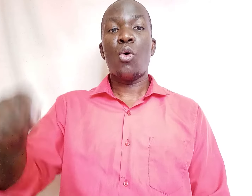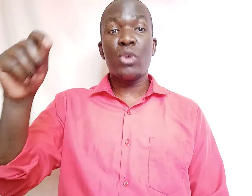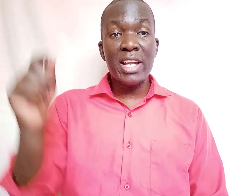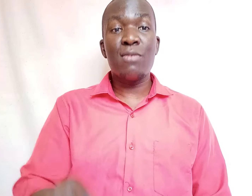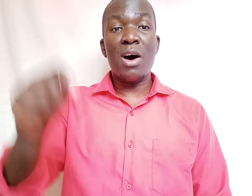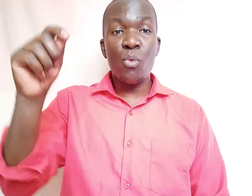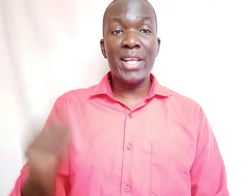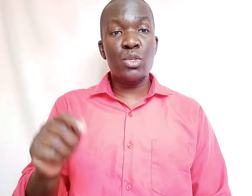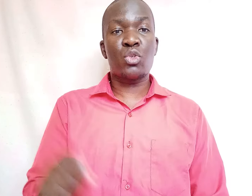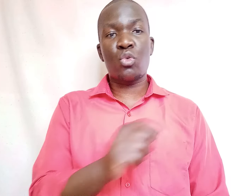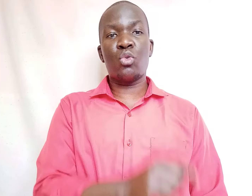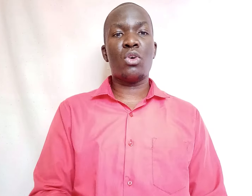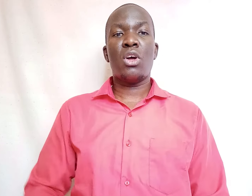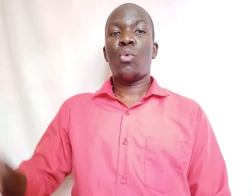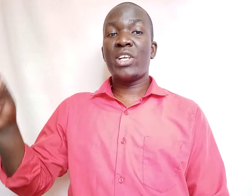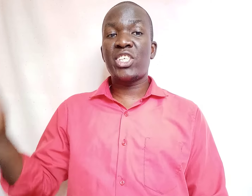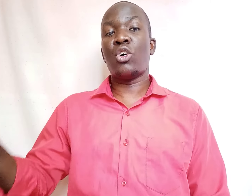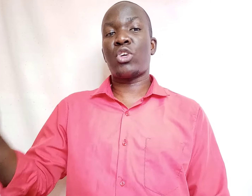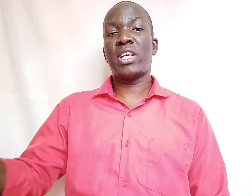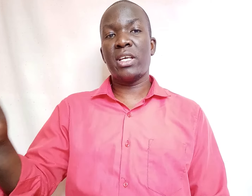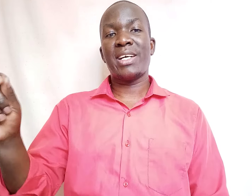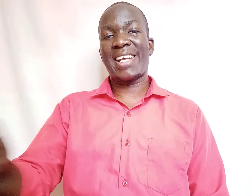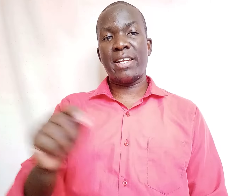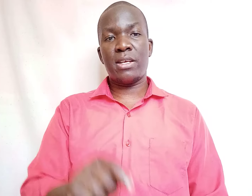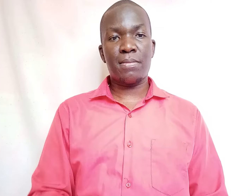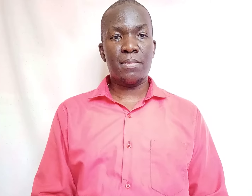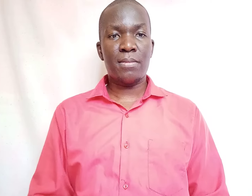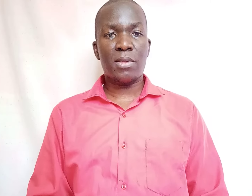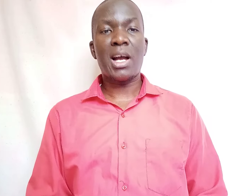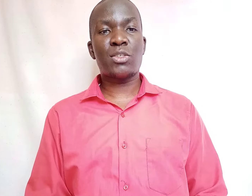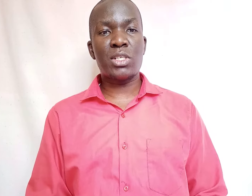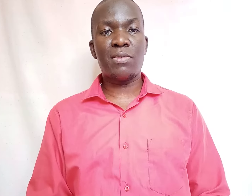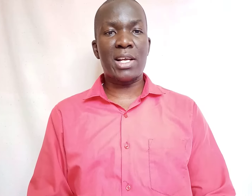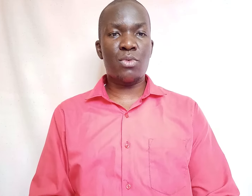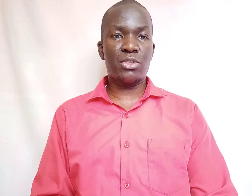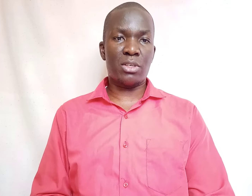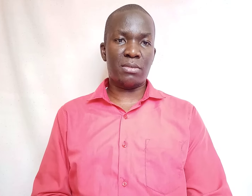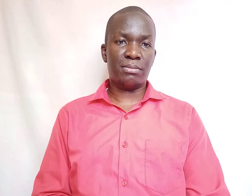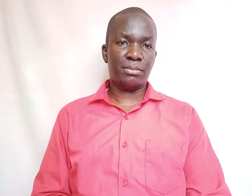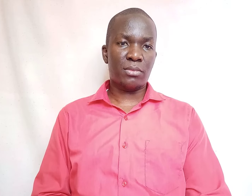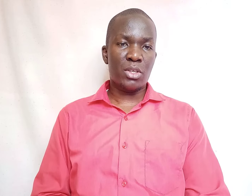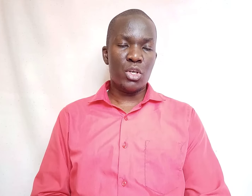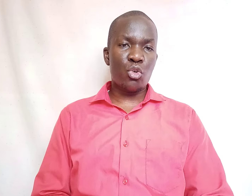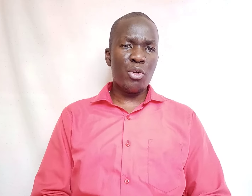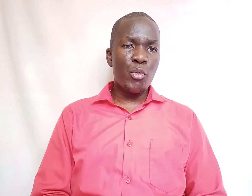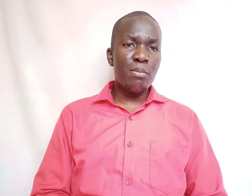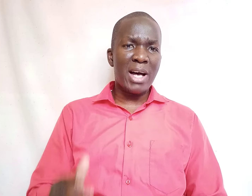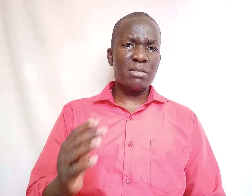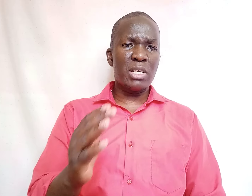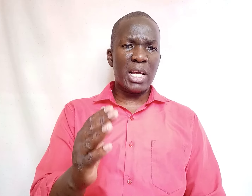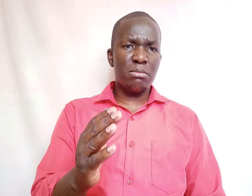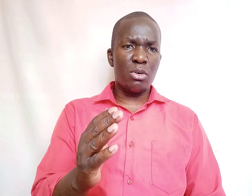who never went to school. Will she or he read? Ask yourself that question. So we must be able